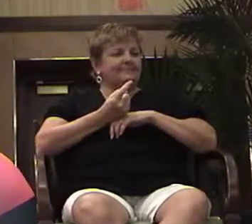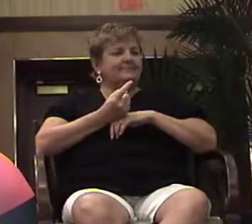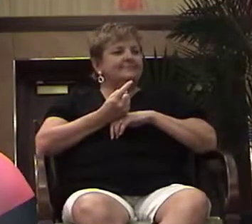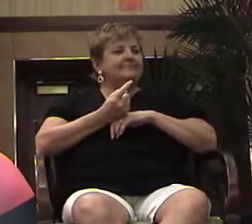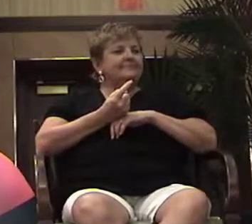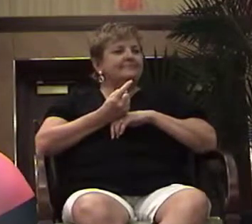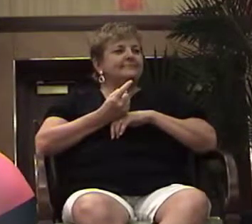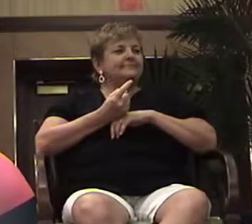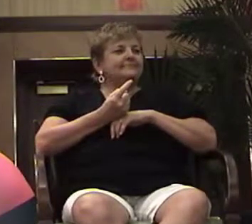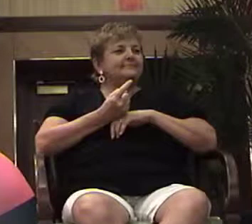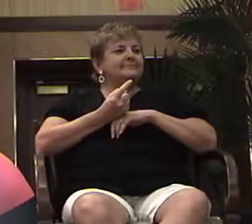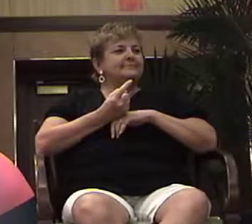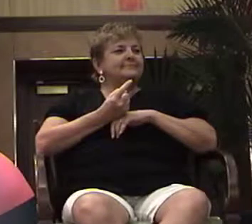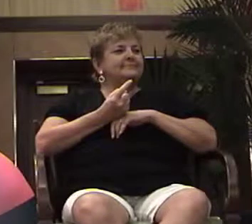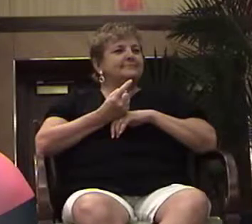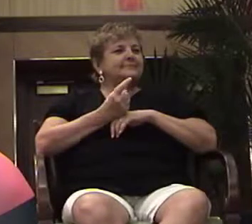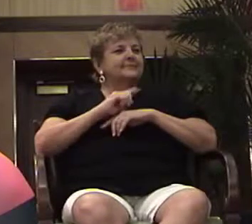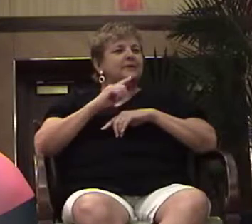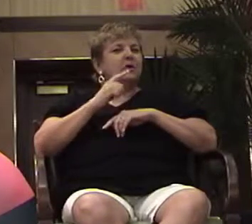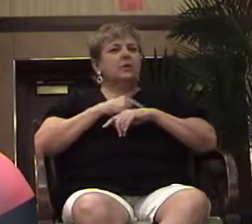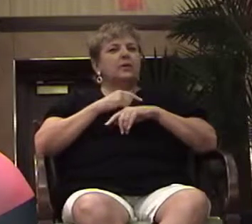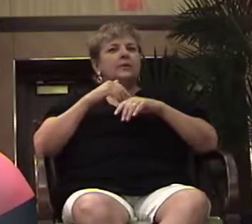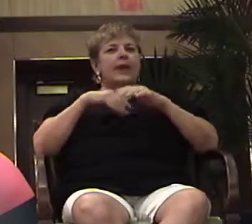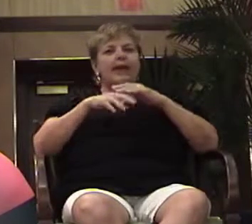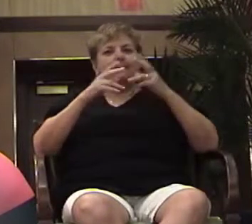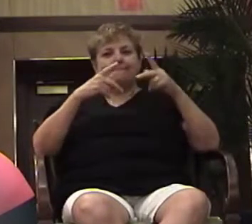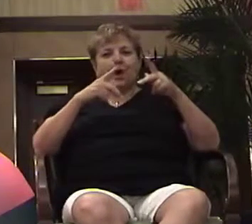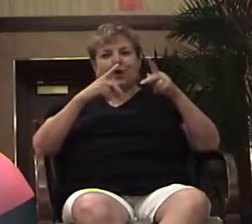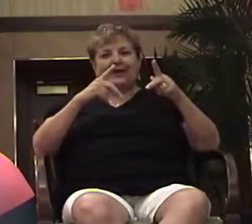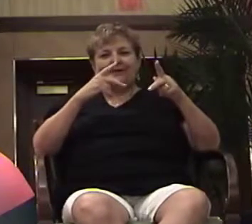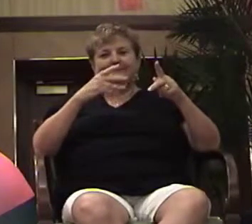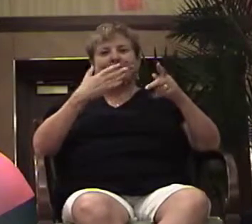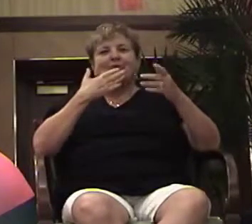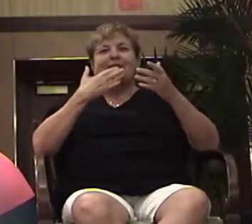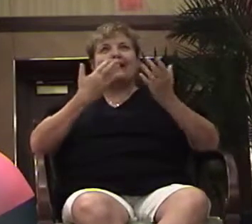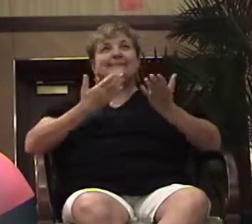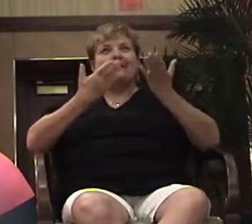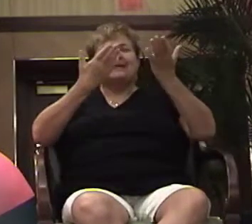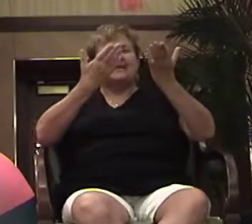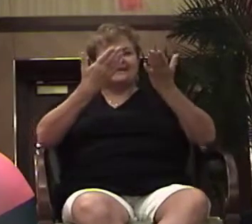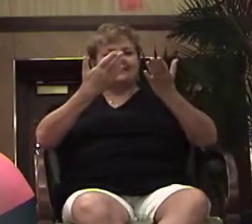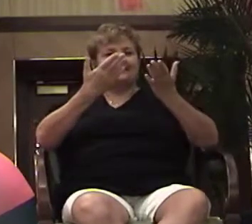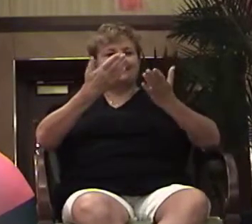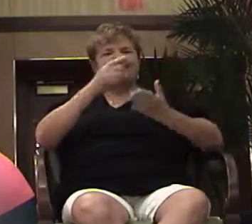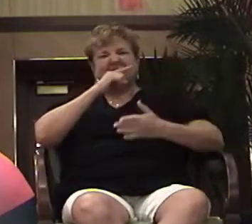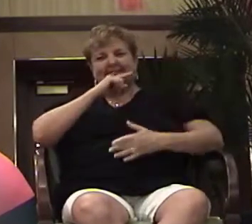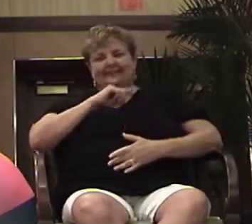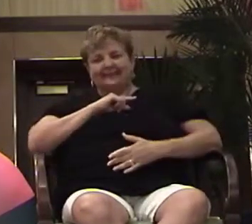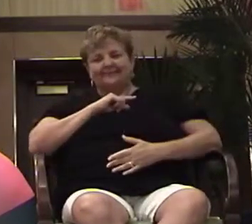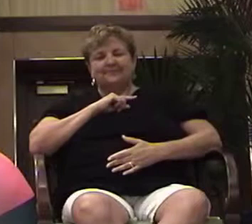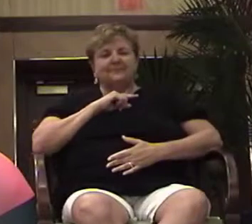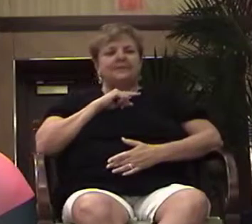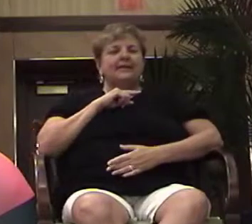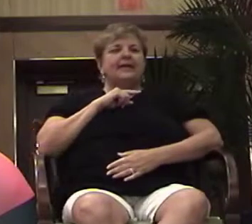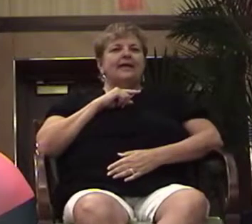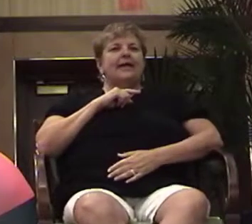And we were at a Thanksgiving party, and everybody was